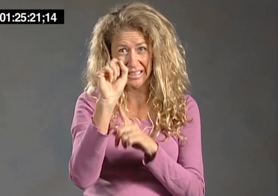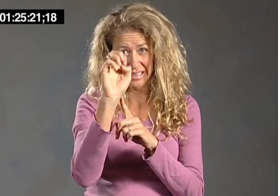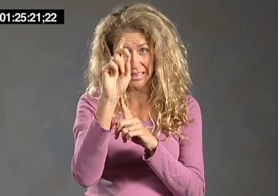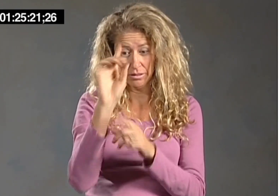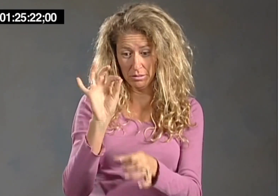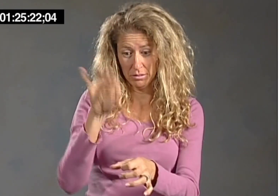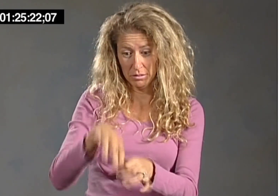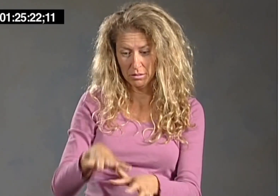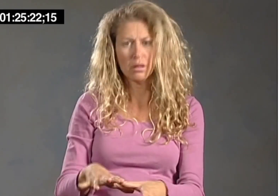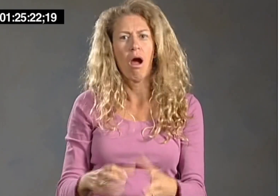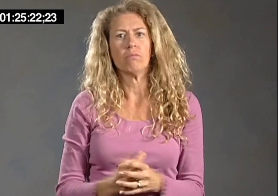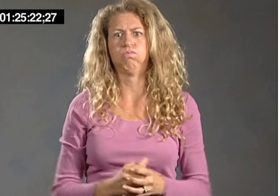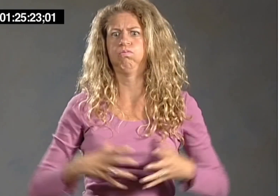big.